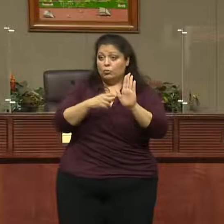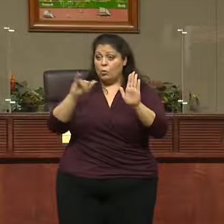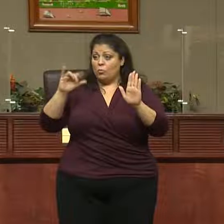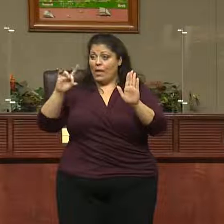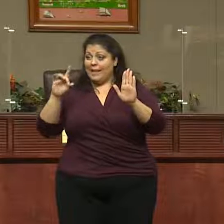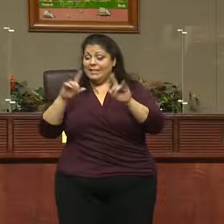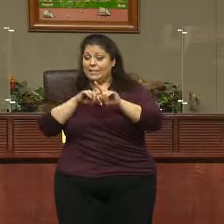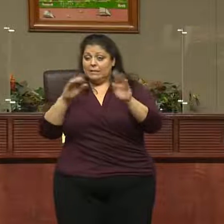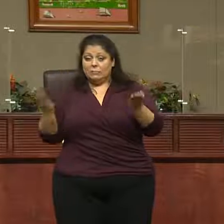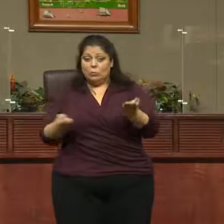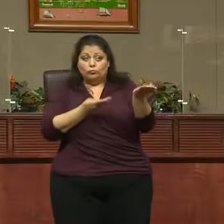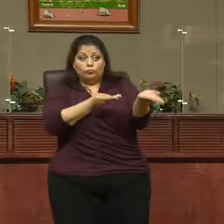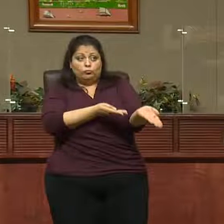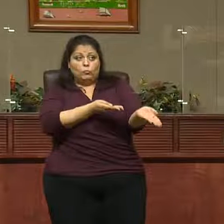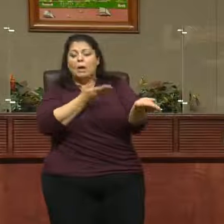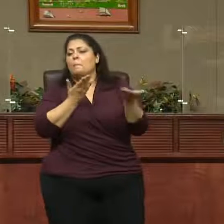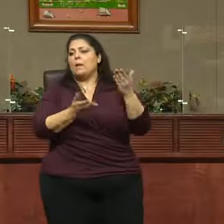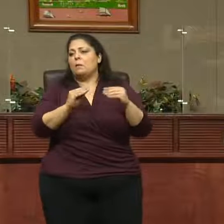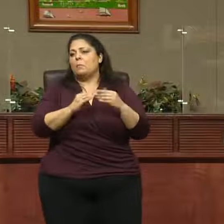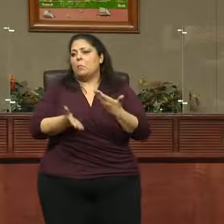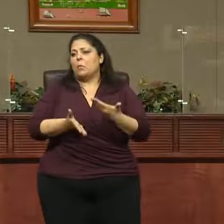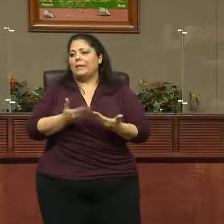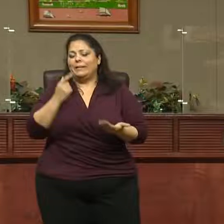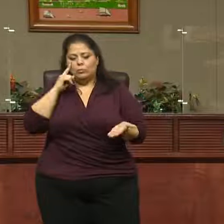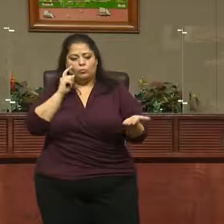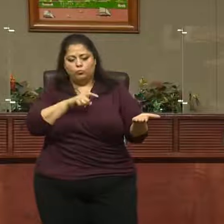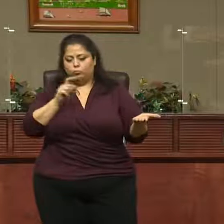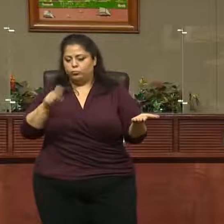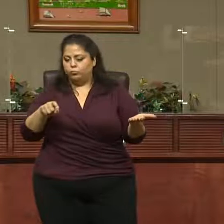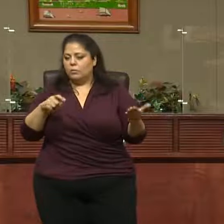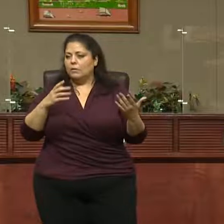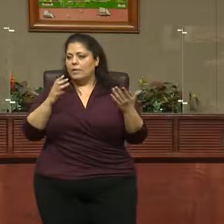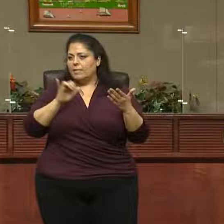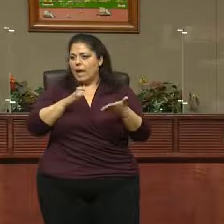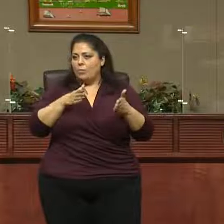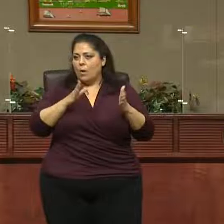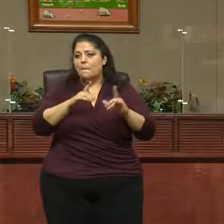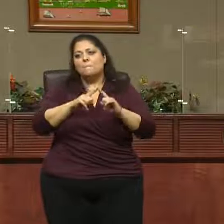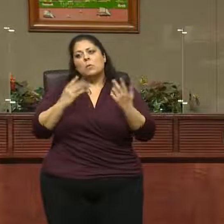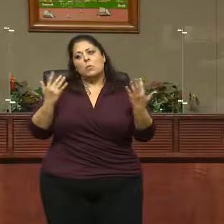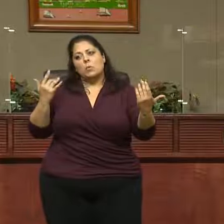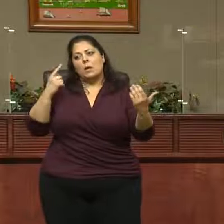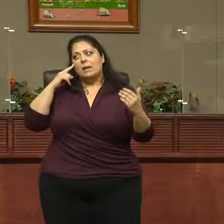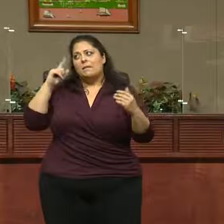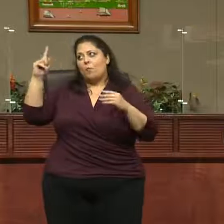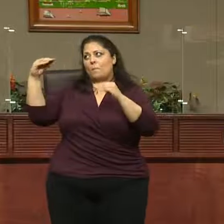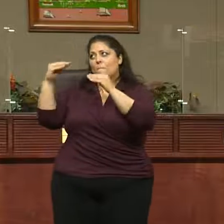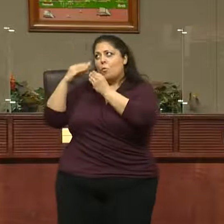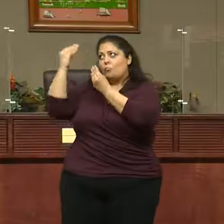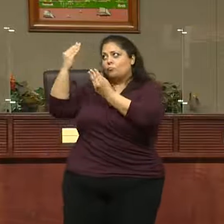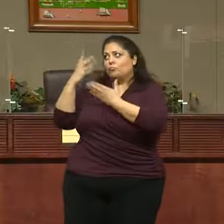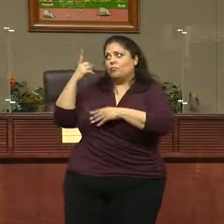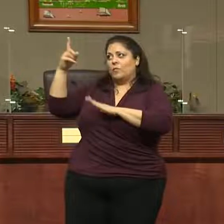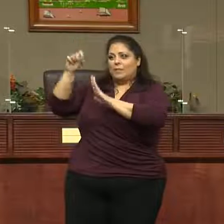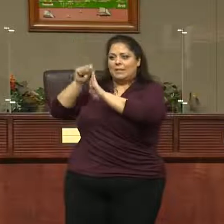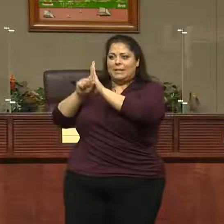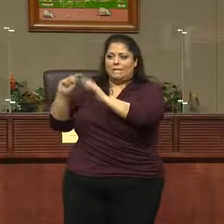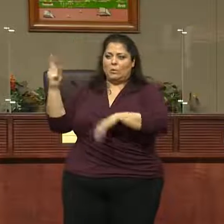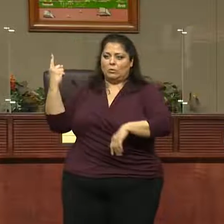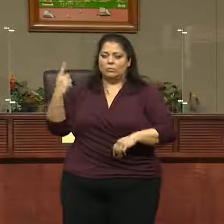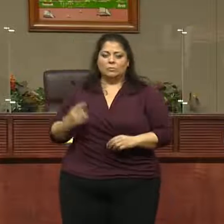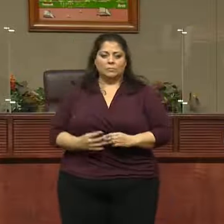identification information, it would be a lot easier, and we probably can do it that way. But waiting for additional guidance from the state on that.